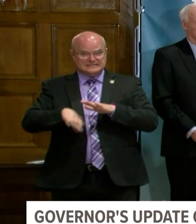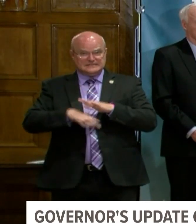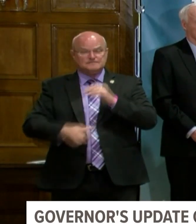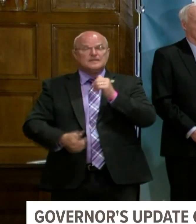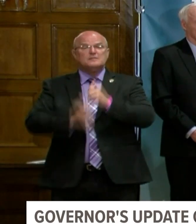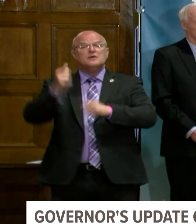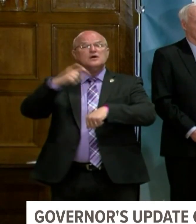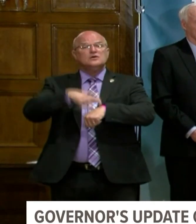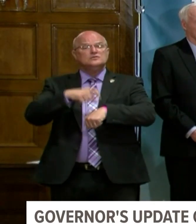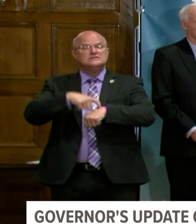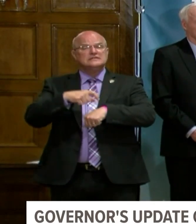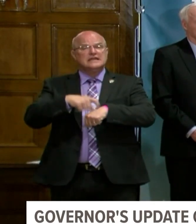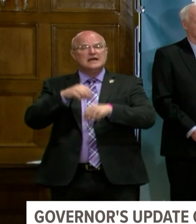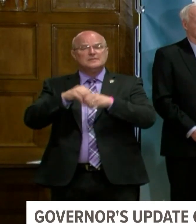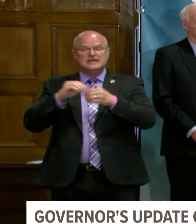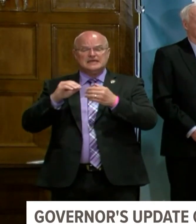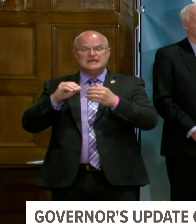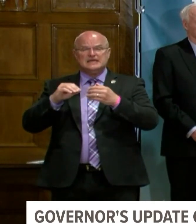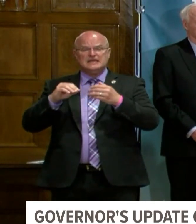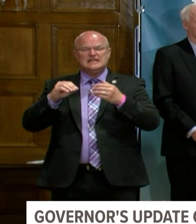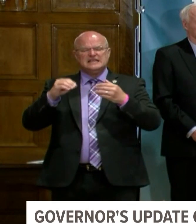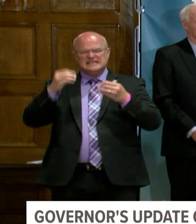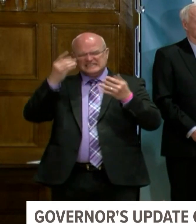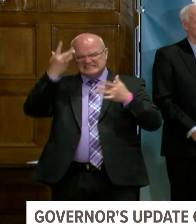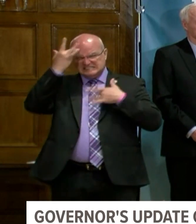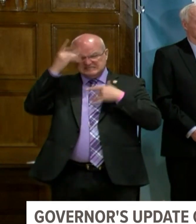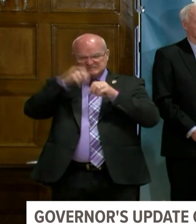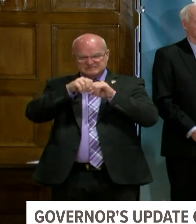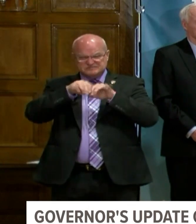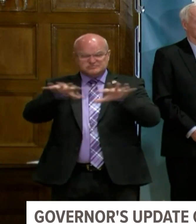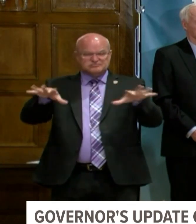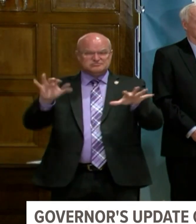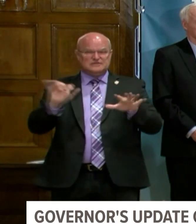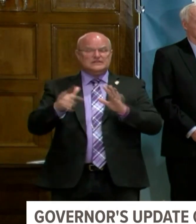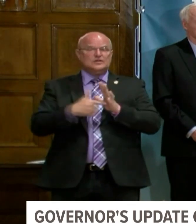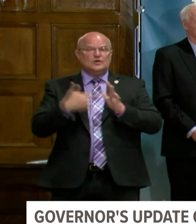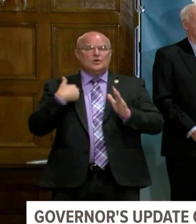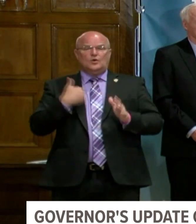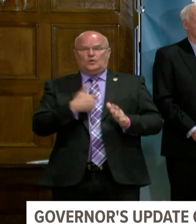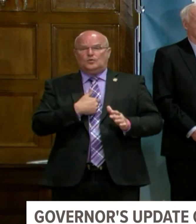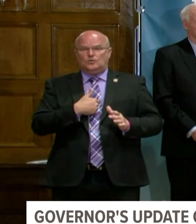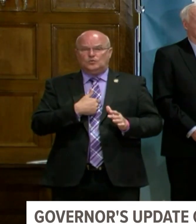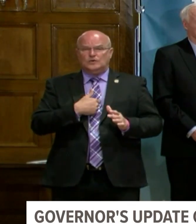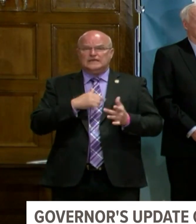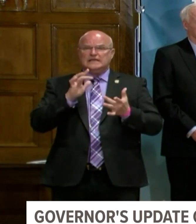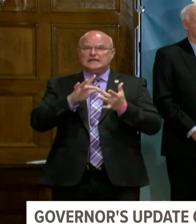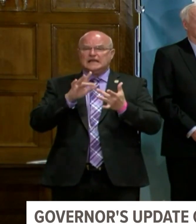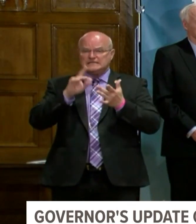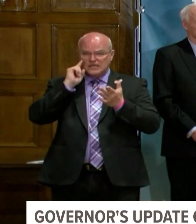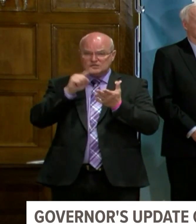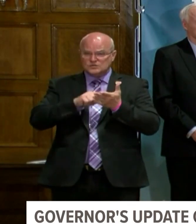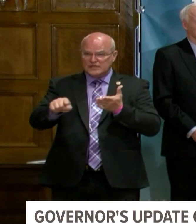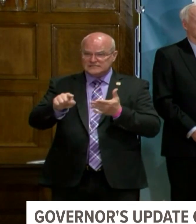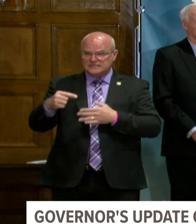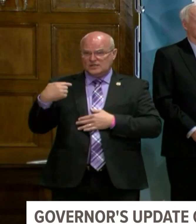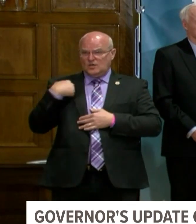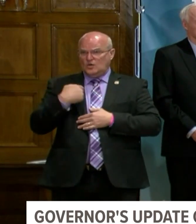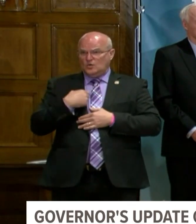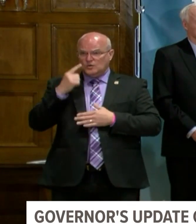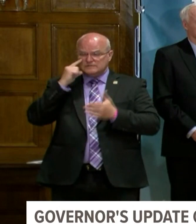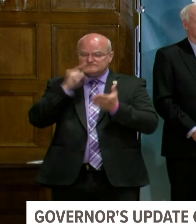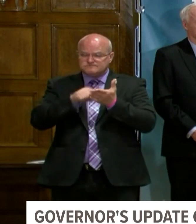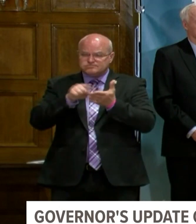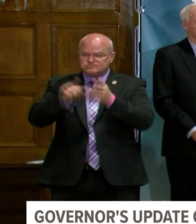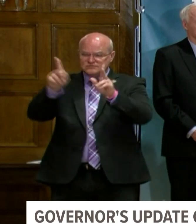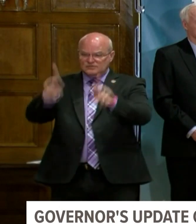In most cases, in a communicable disease outbreak, we do contact tracing, where we track